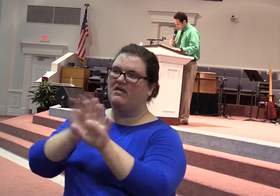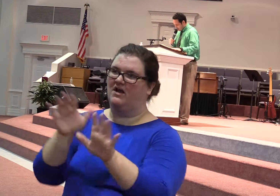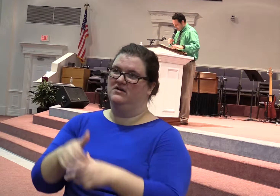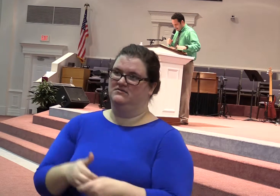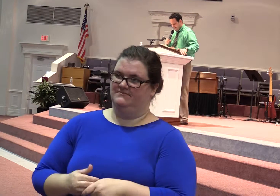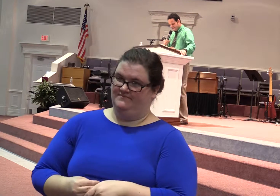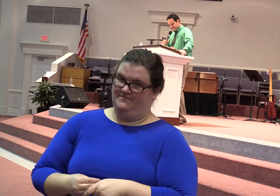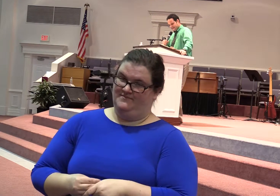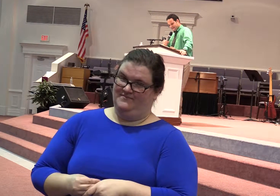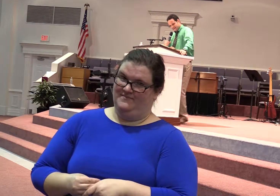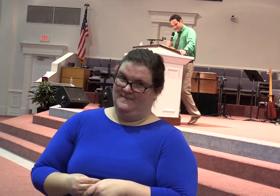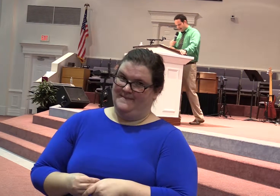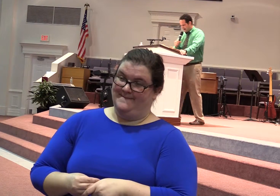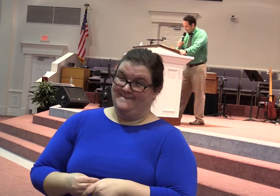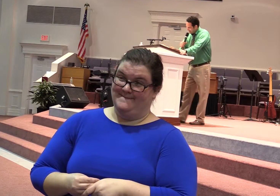Hallelujah. Come on.